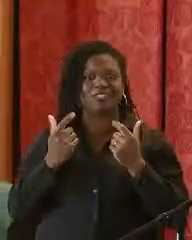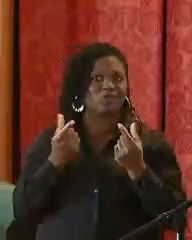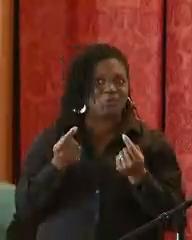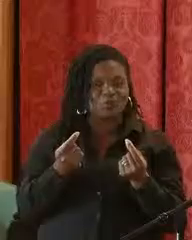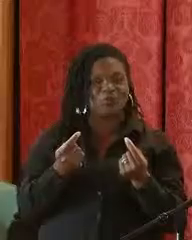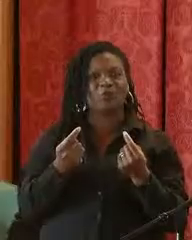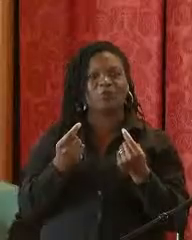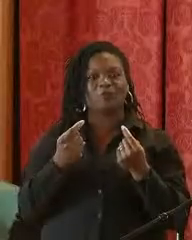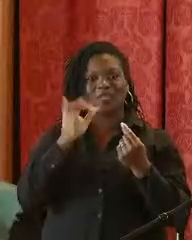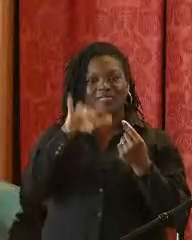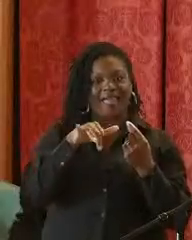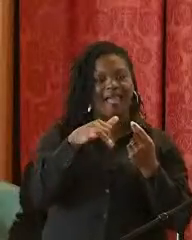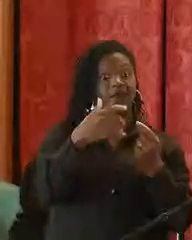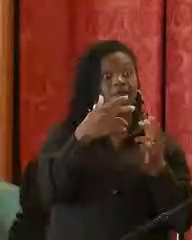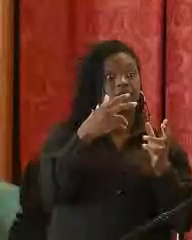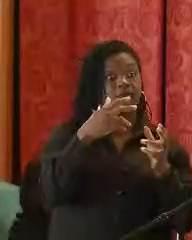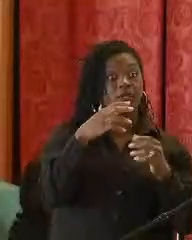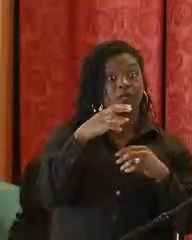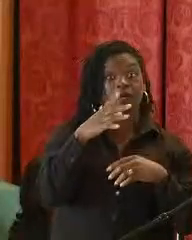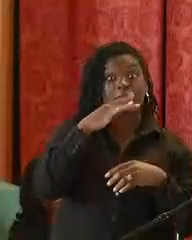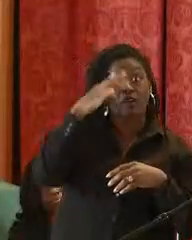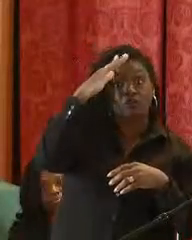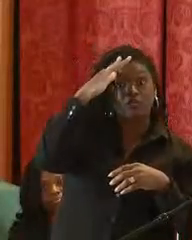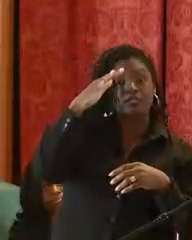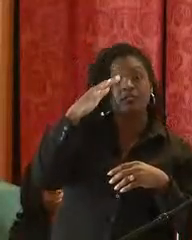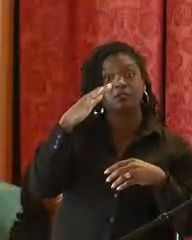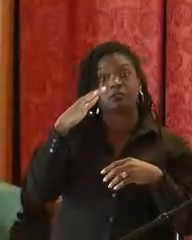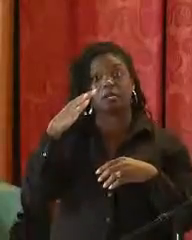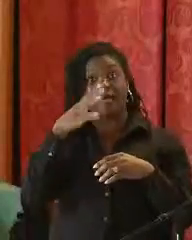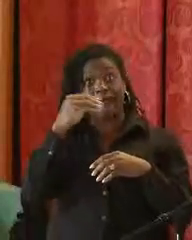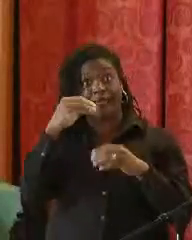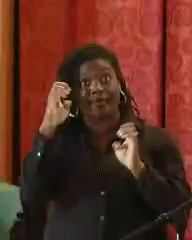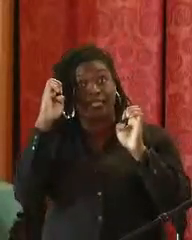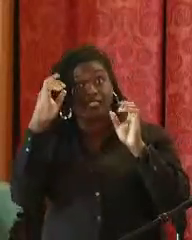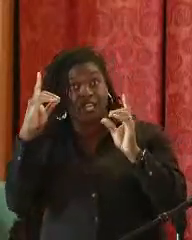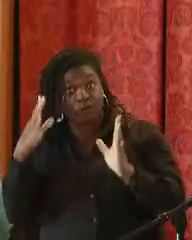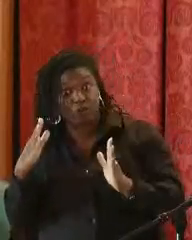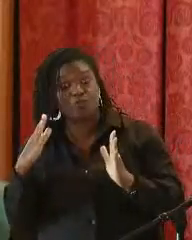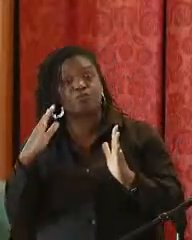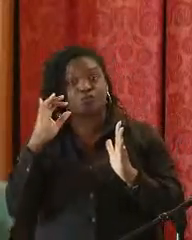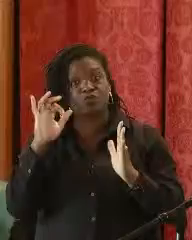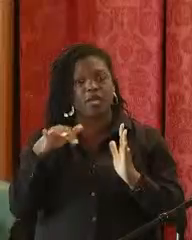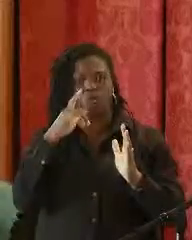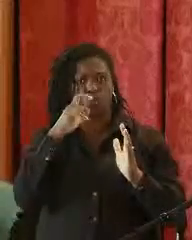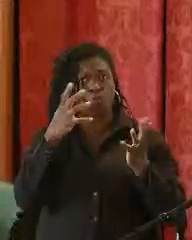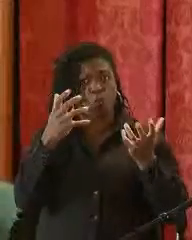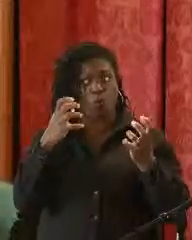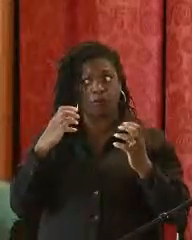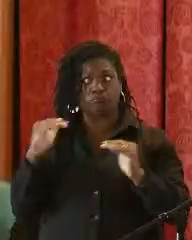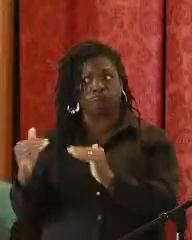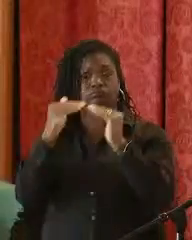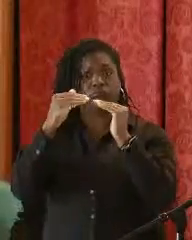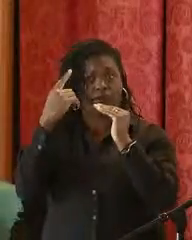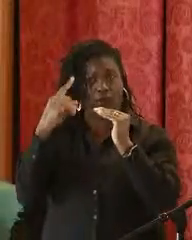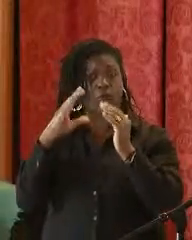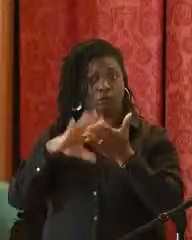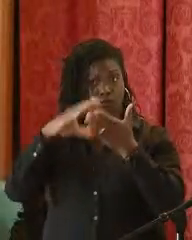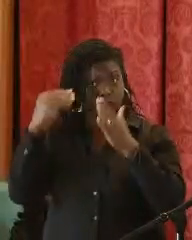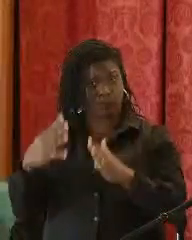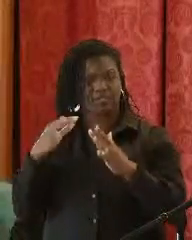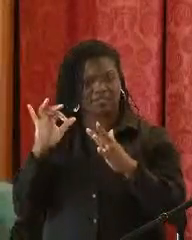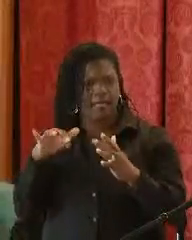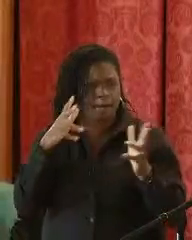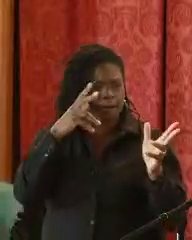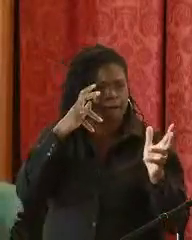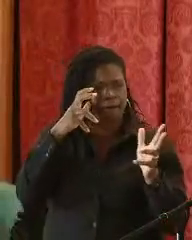and empathizing with the struggles of both our parents and our educators who want equity for our students.